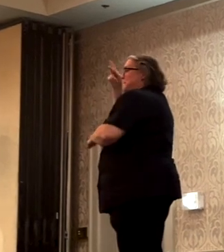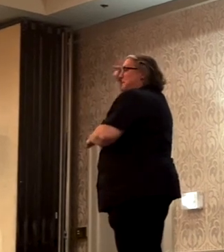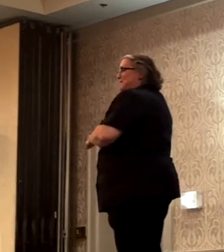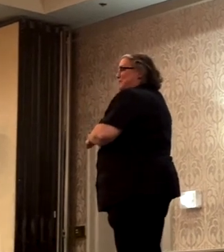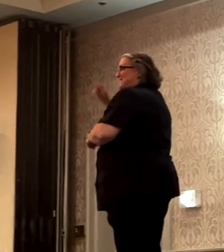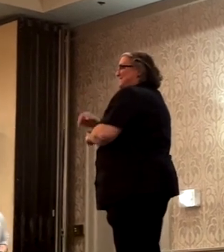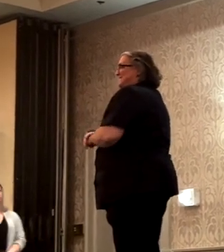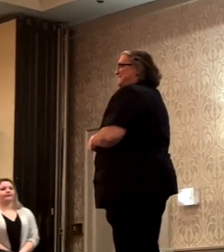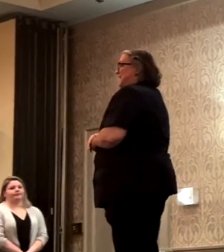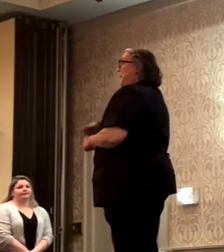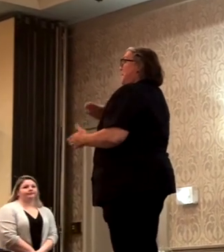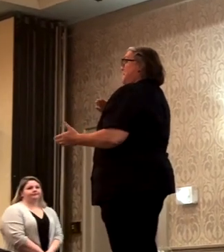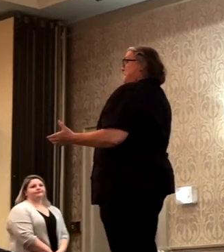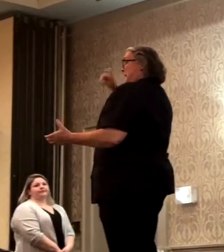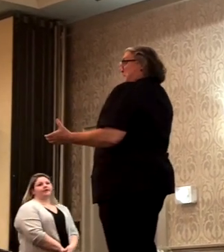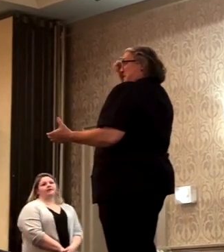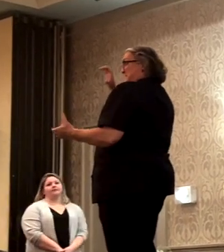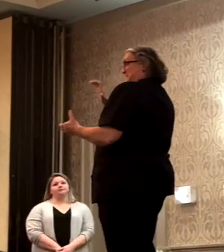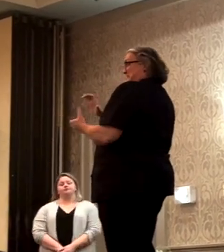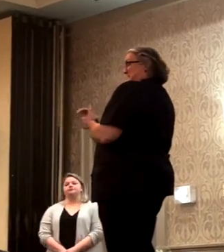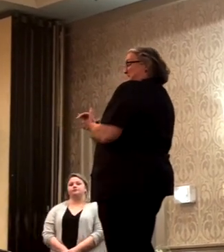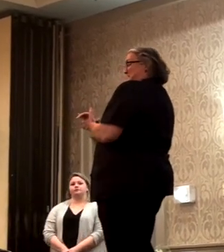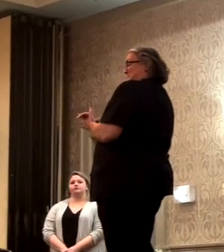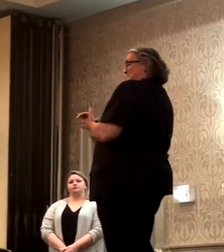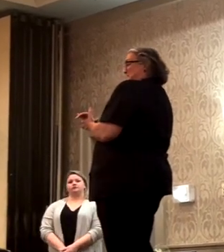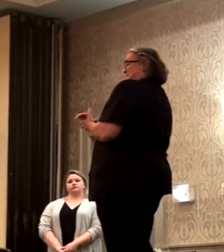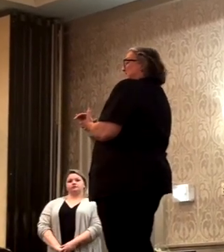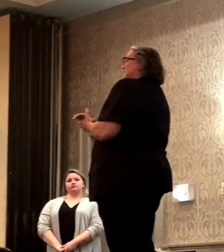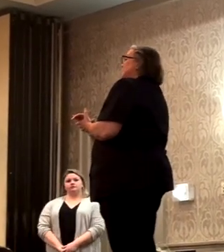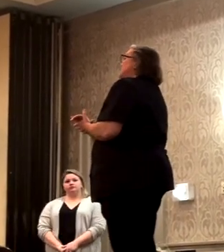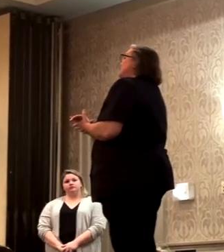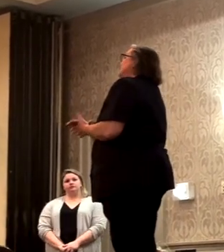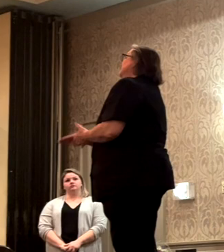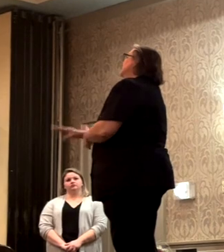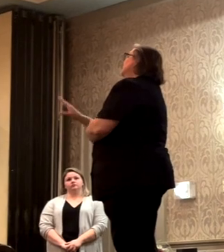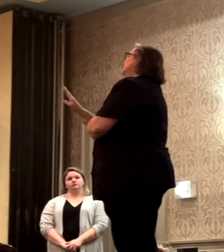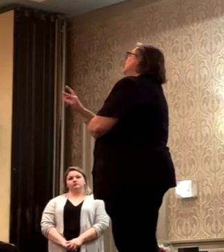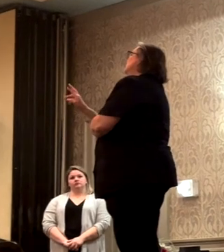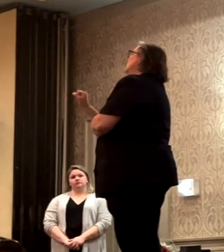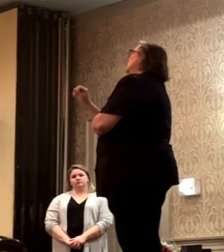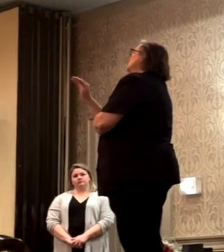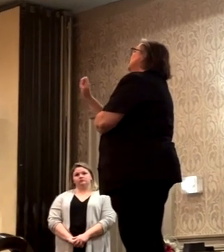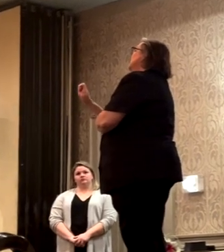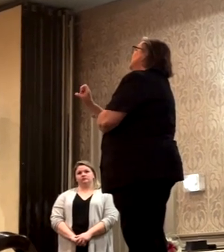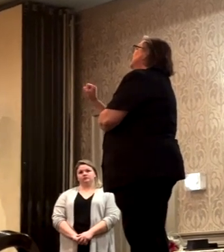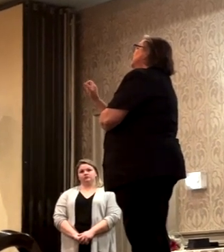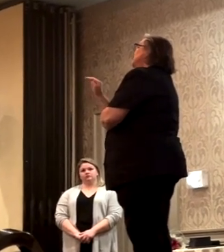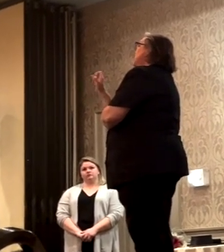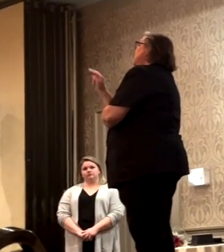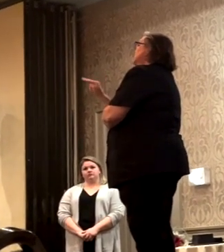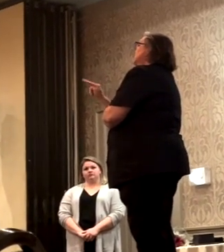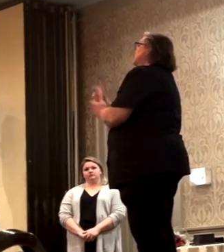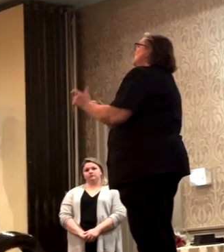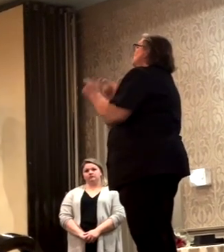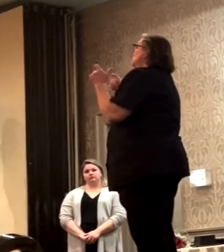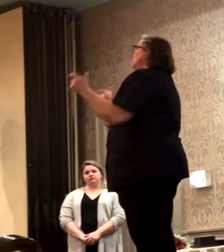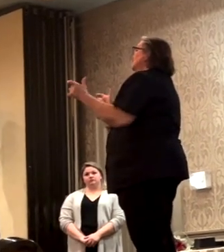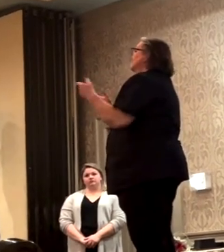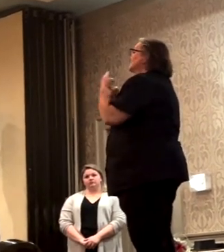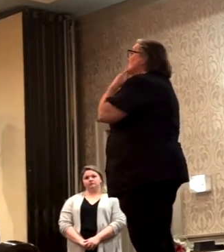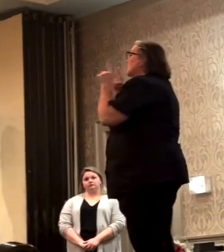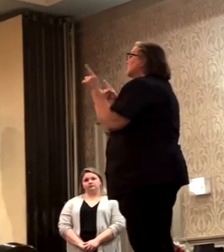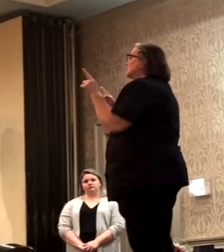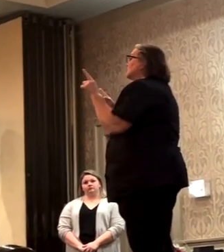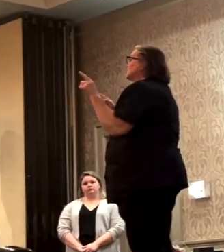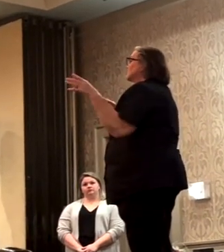It is my belief that Bruce Sumlin's greatest legacy as governor was the cadre of